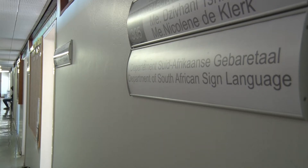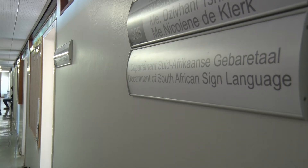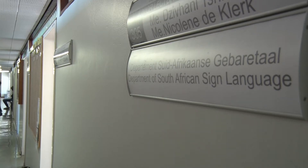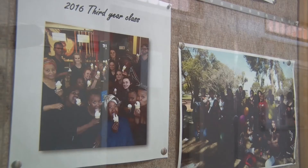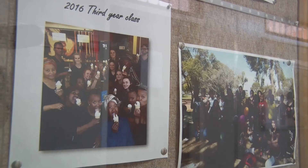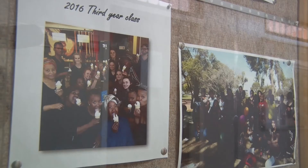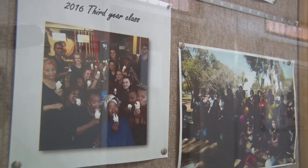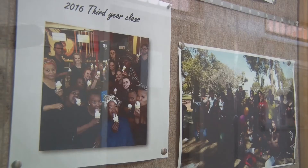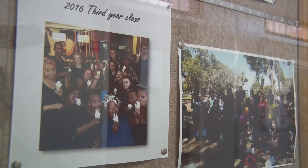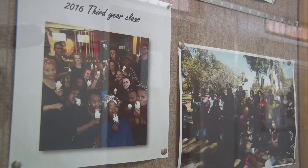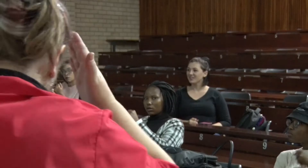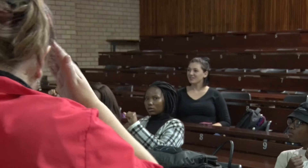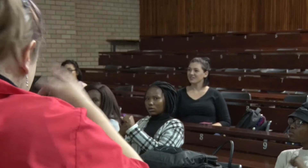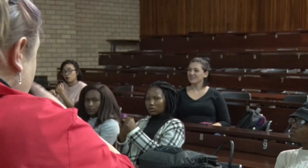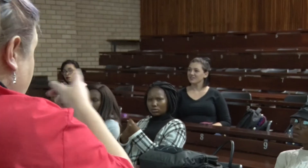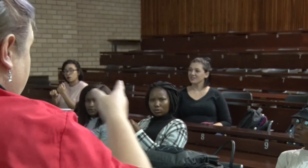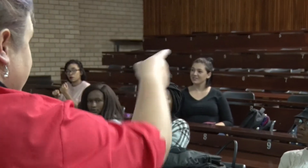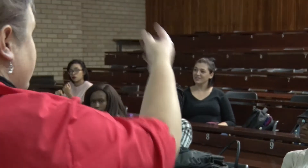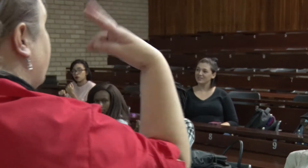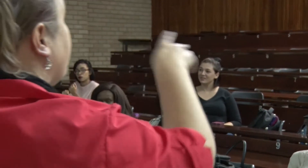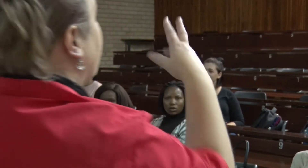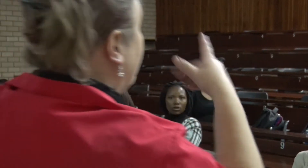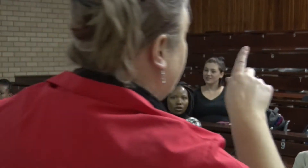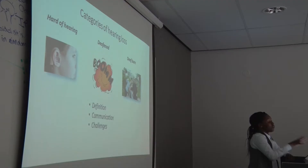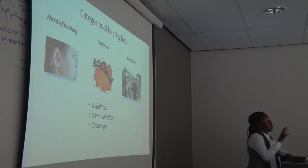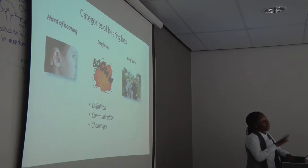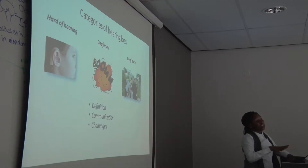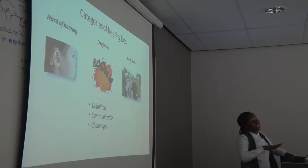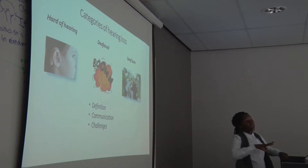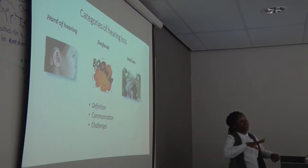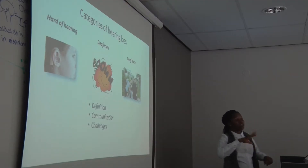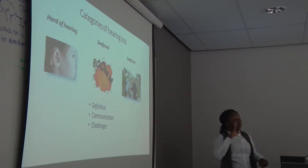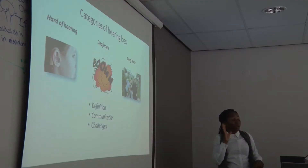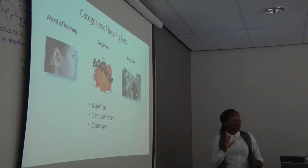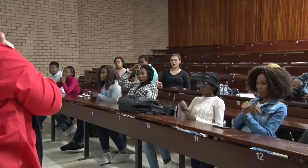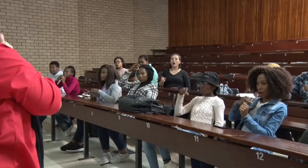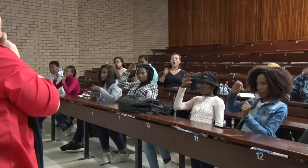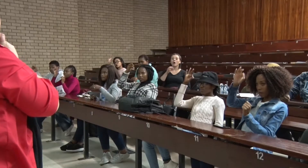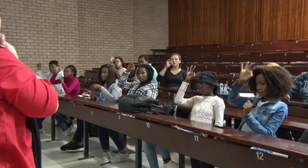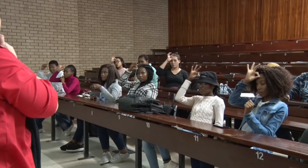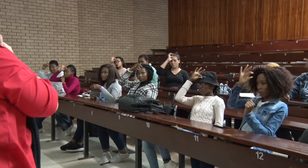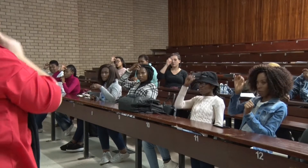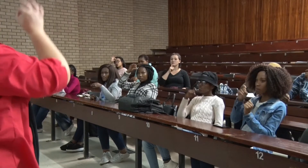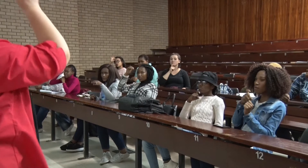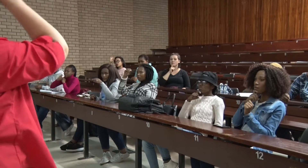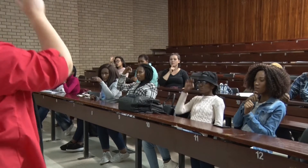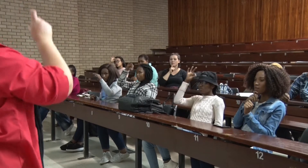curriculum. Deaf and hearing lecturers, together with deaf tutors, provide both hearing and deaf students an opportunity